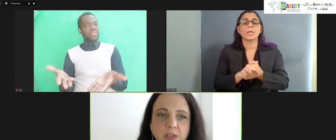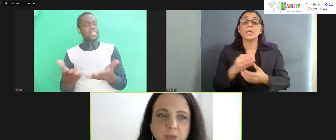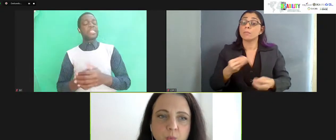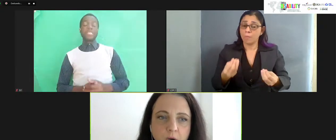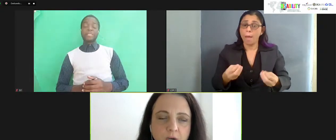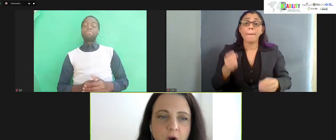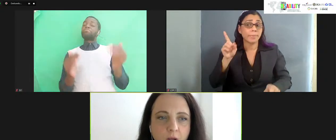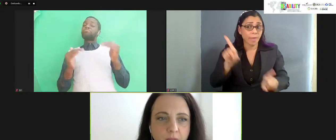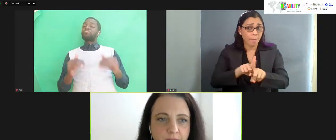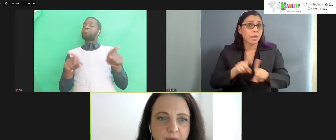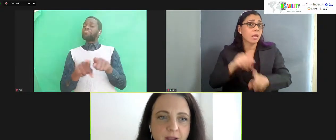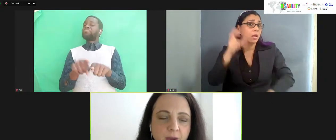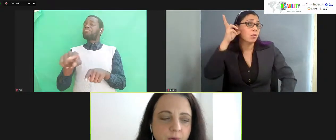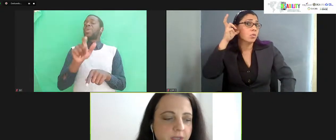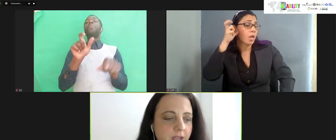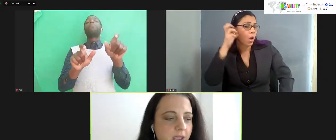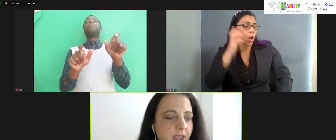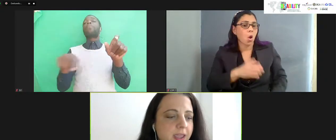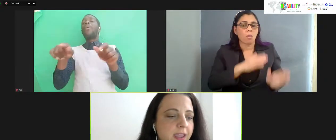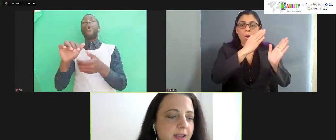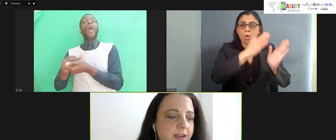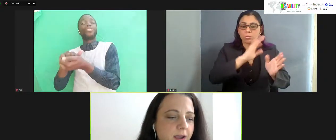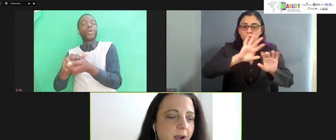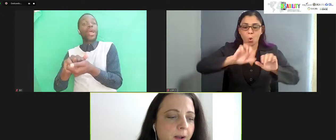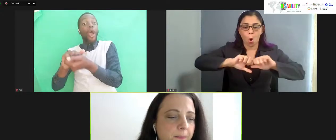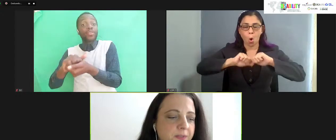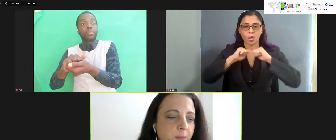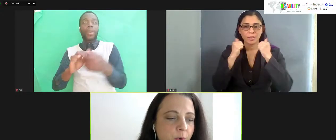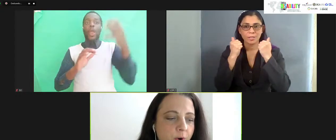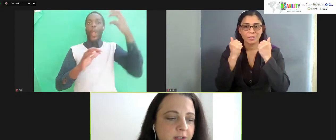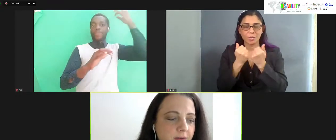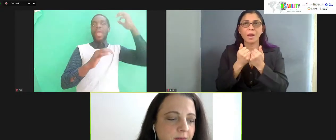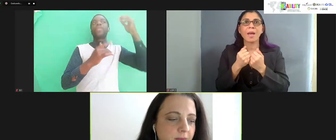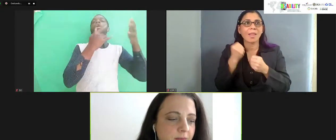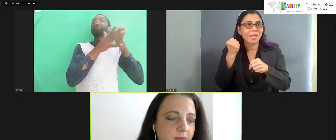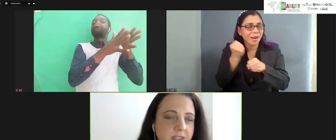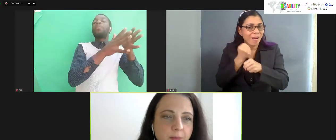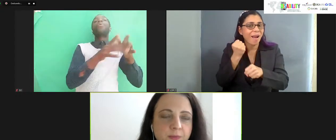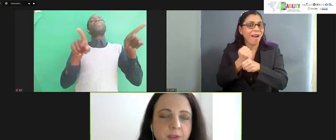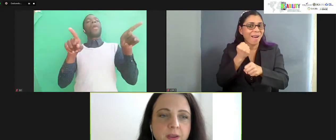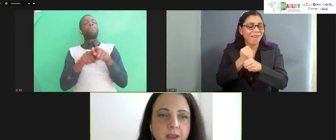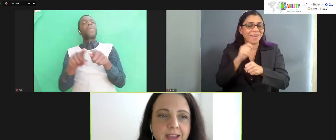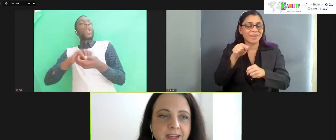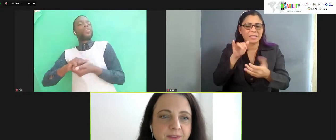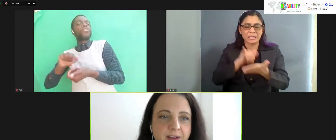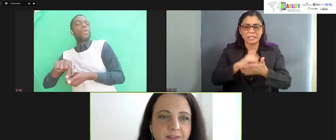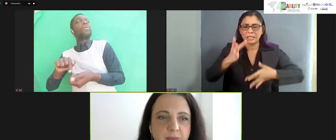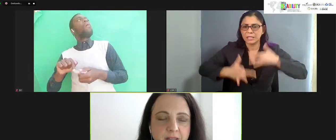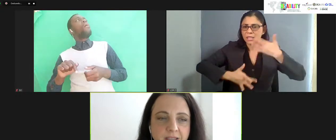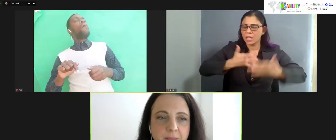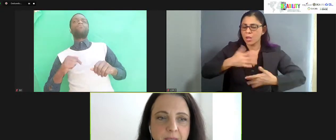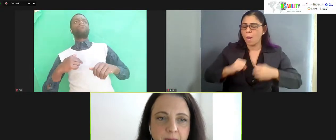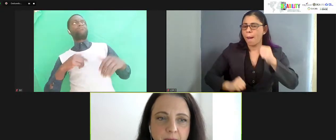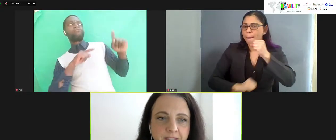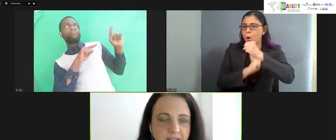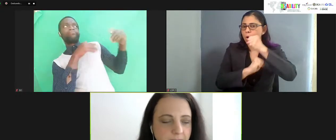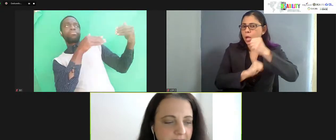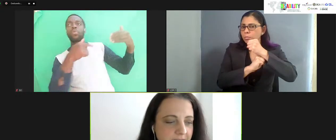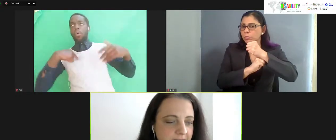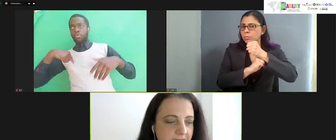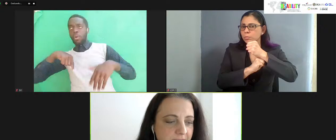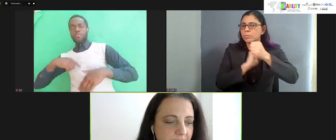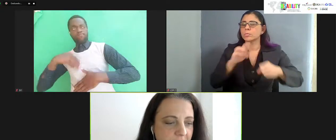who really work on the ground and support some of the 85 million people with